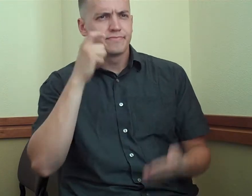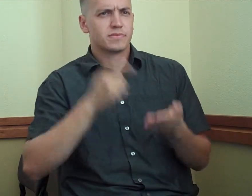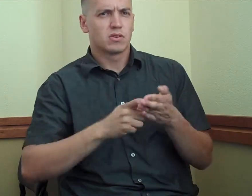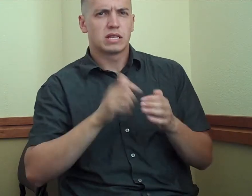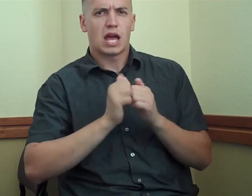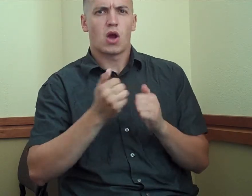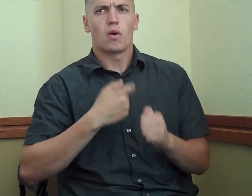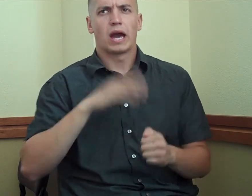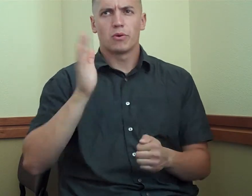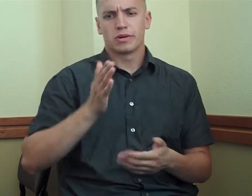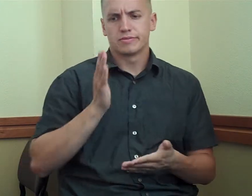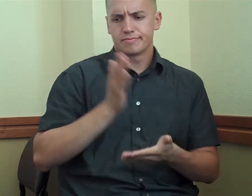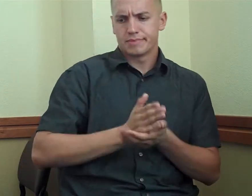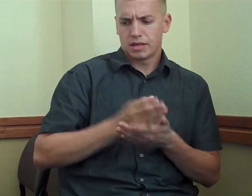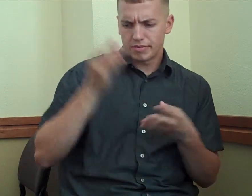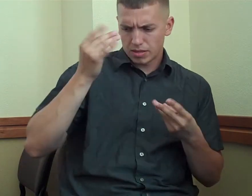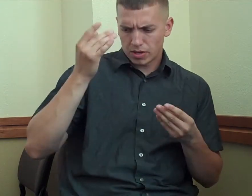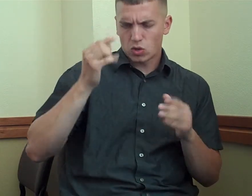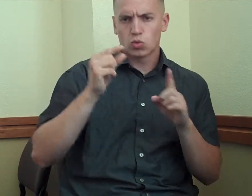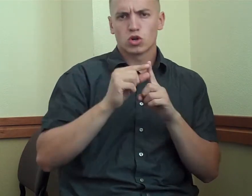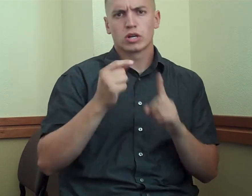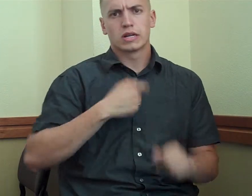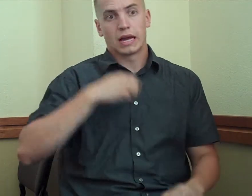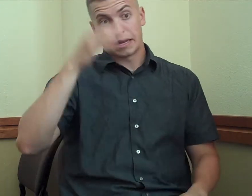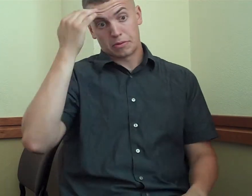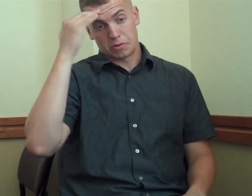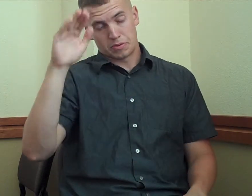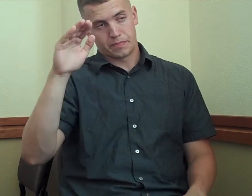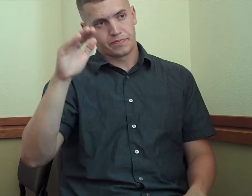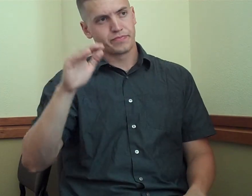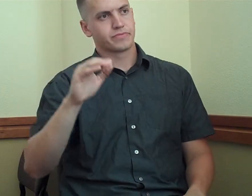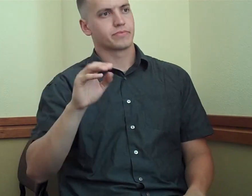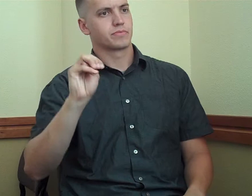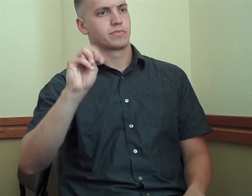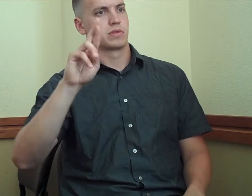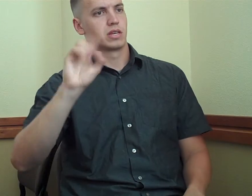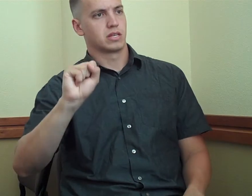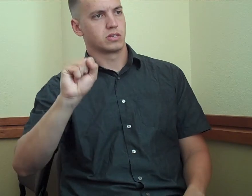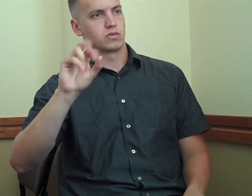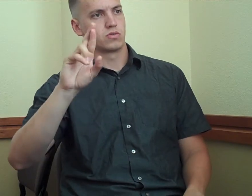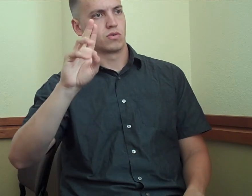turn. Miss Rumphius. Story and Pictures by Barbara Cooney.